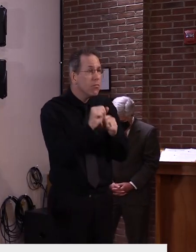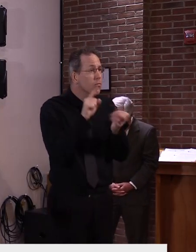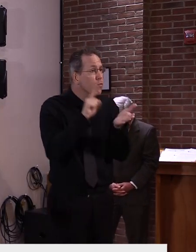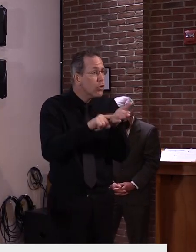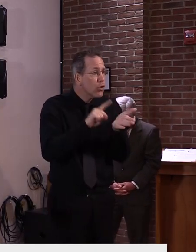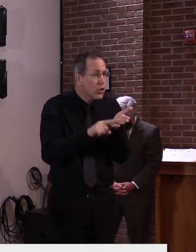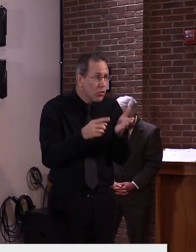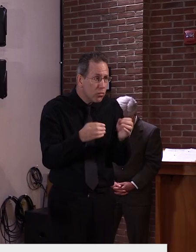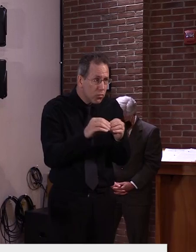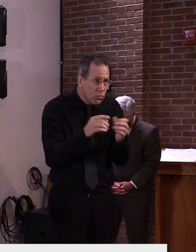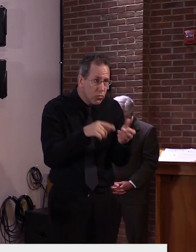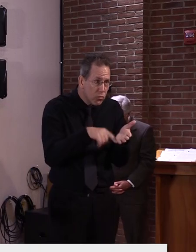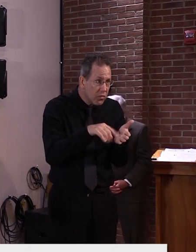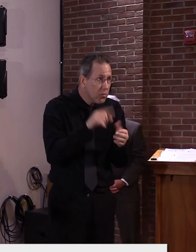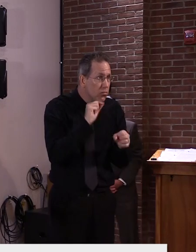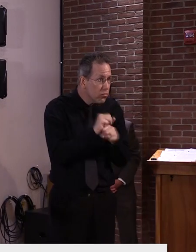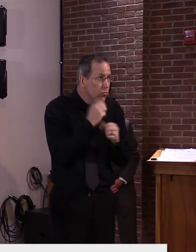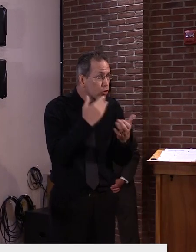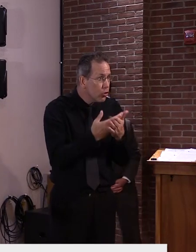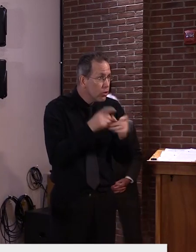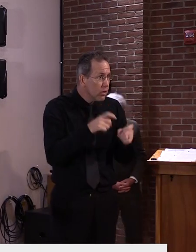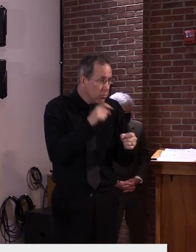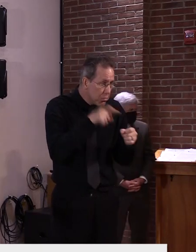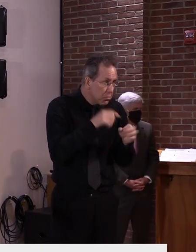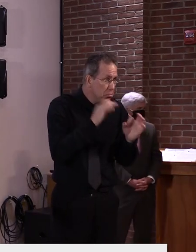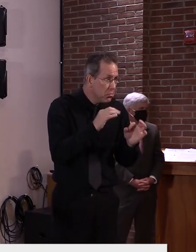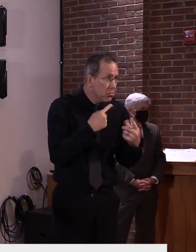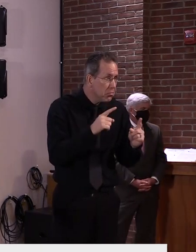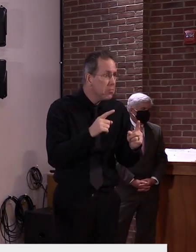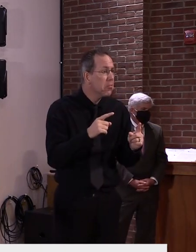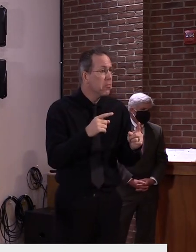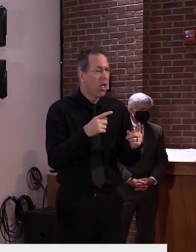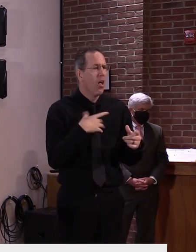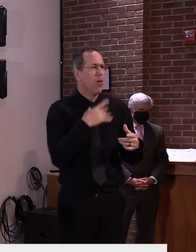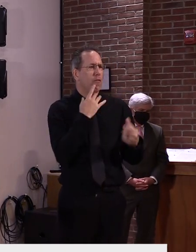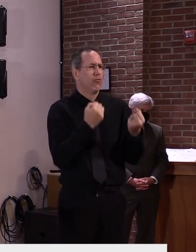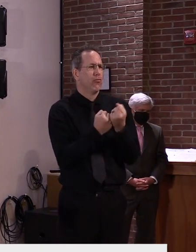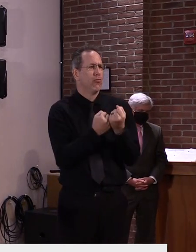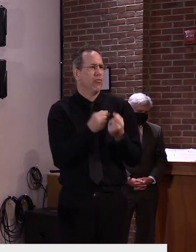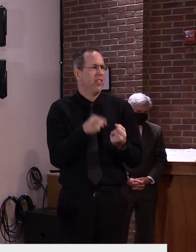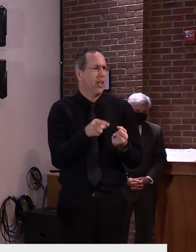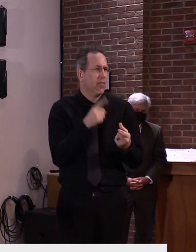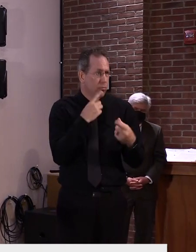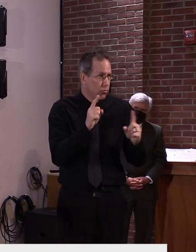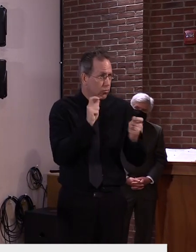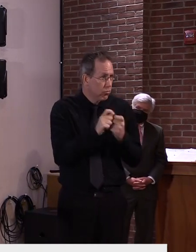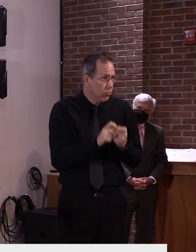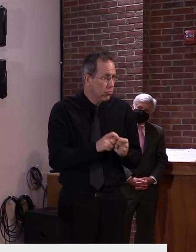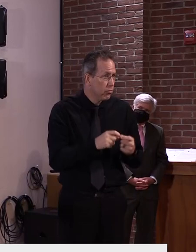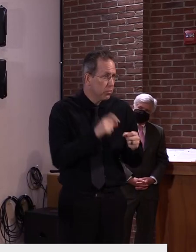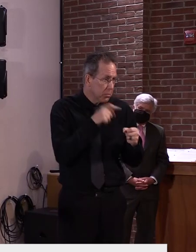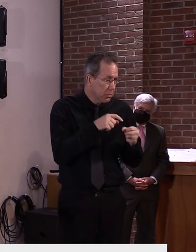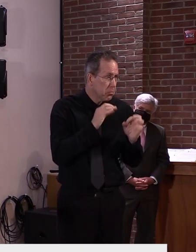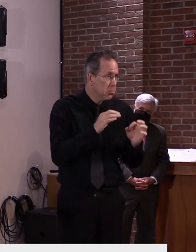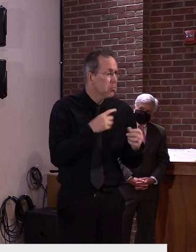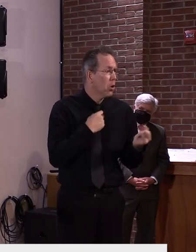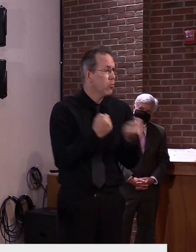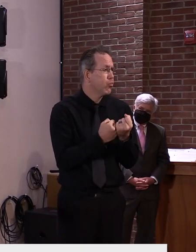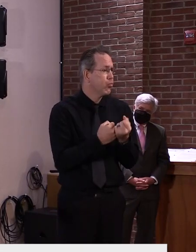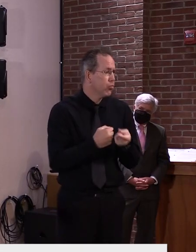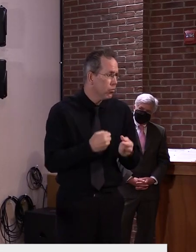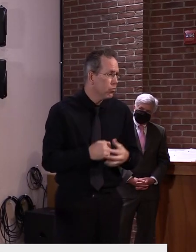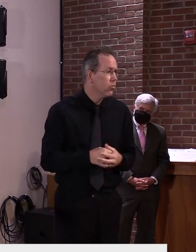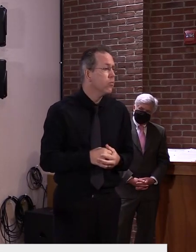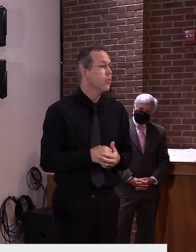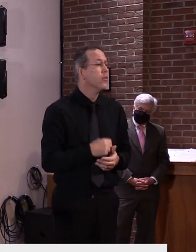more who need to get tested. So that's something to consider. Again, that may require its own set